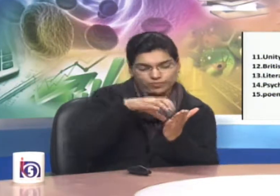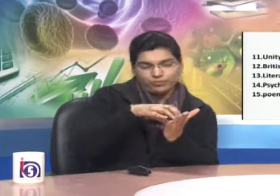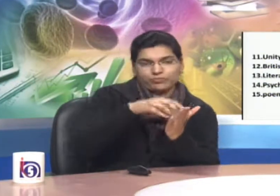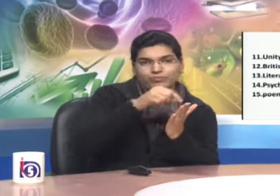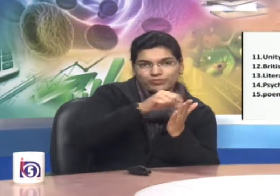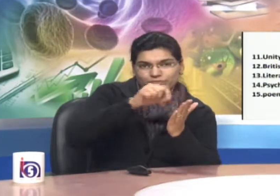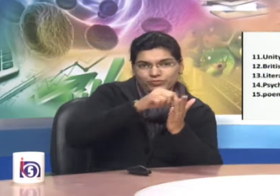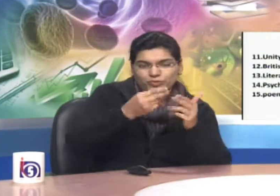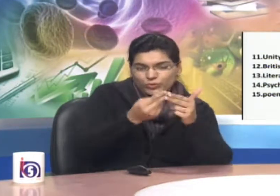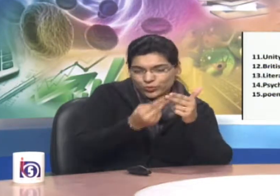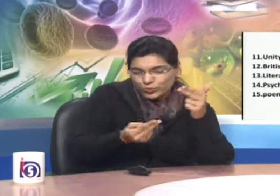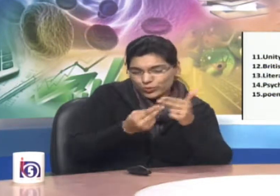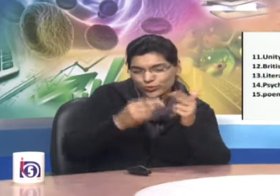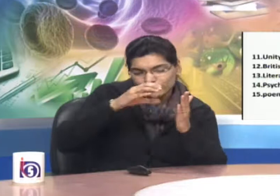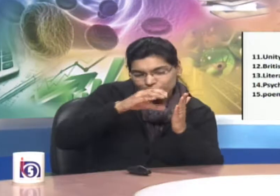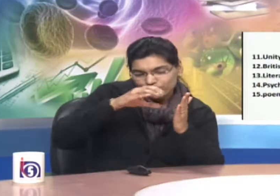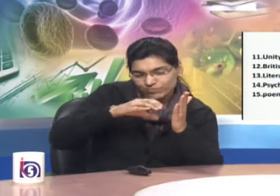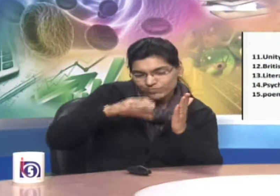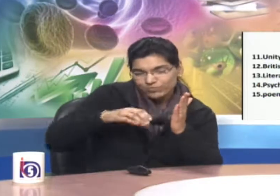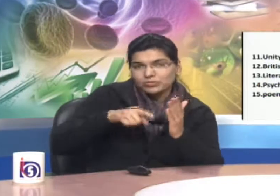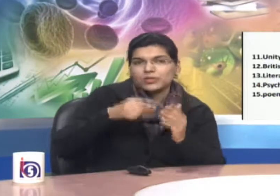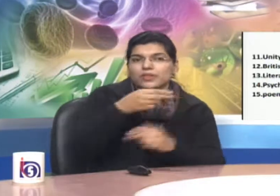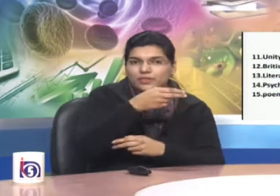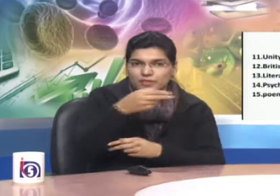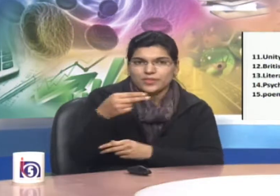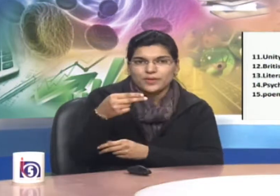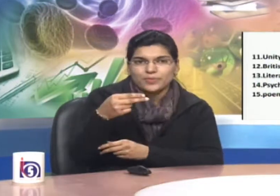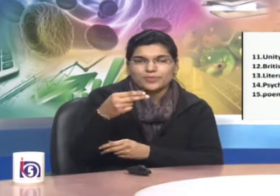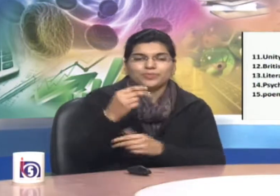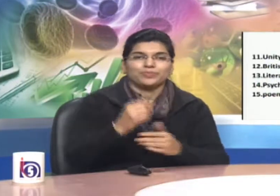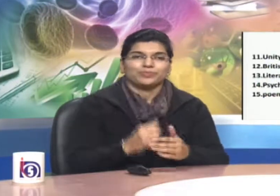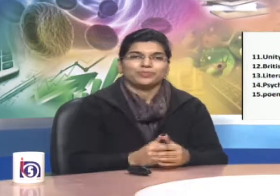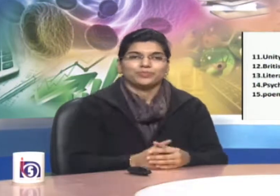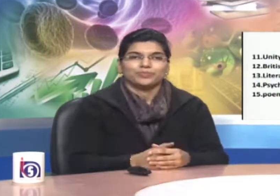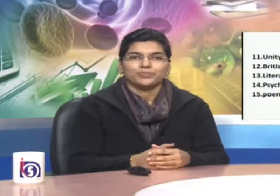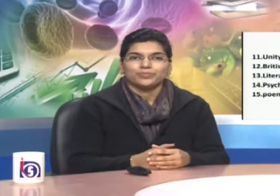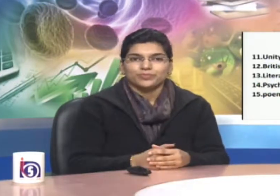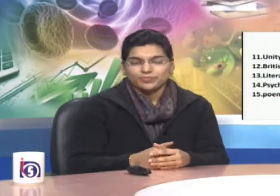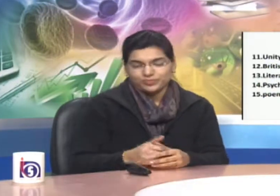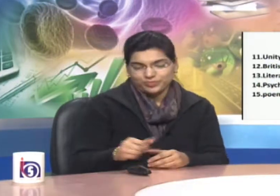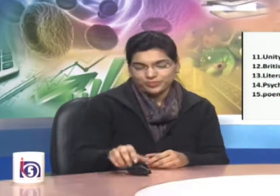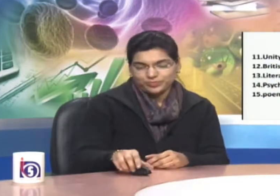write-up which has limited lines and has deep meanings.